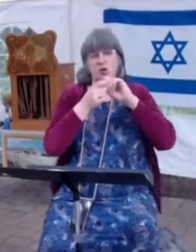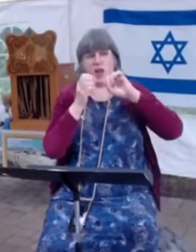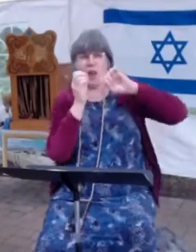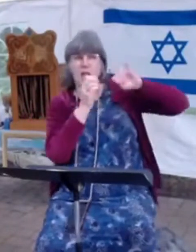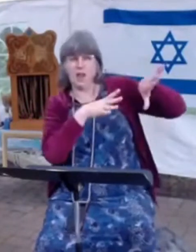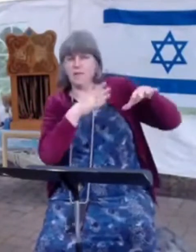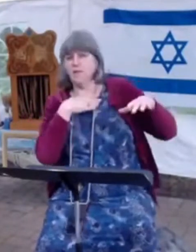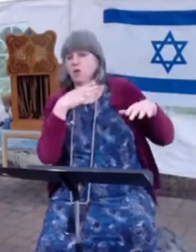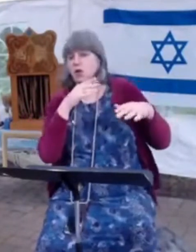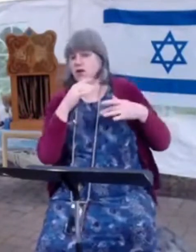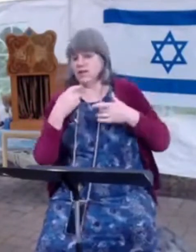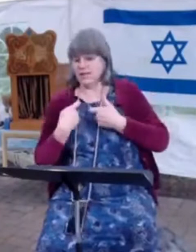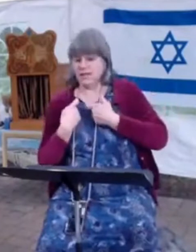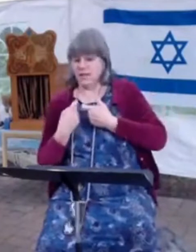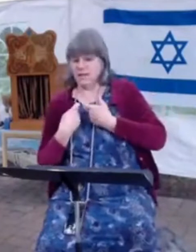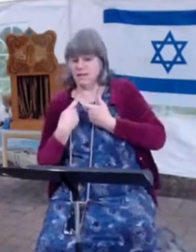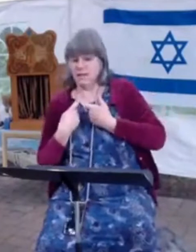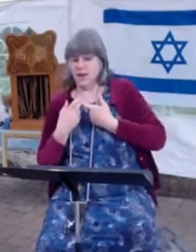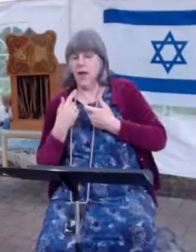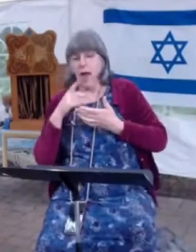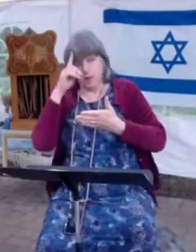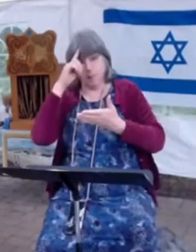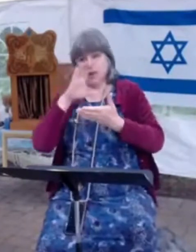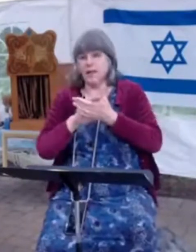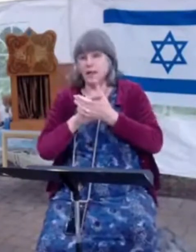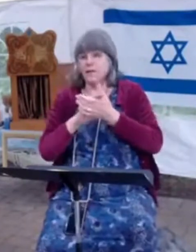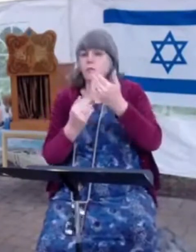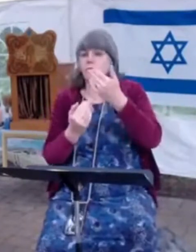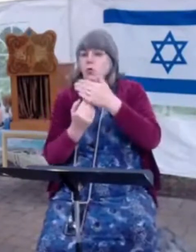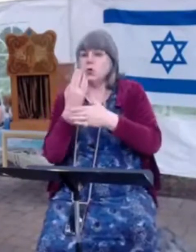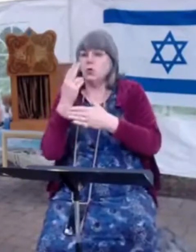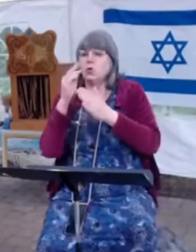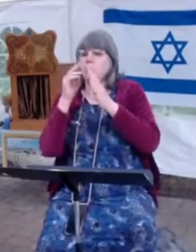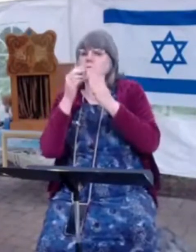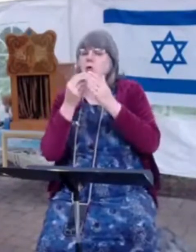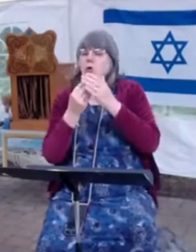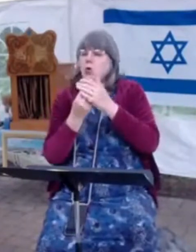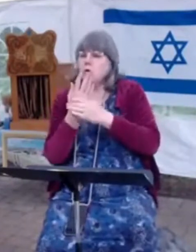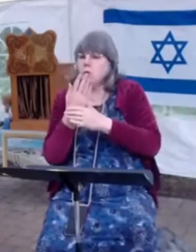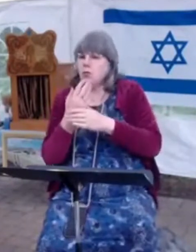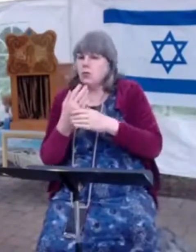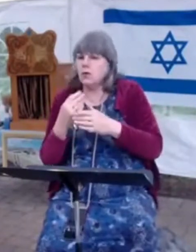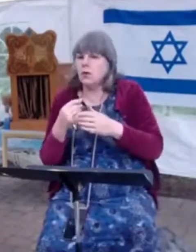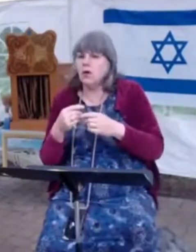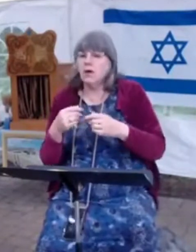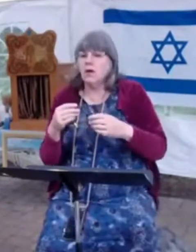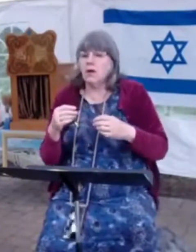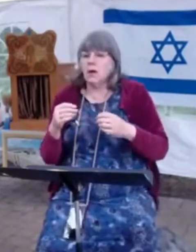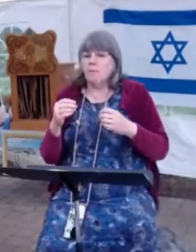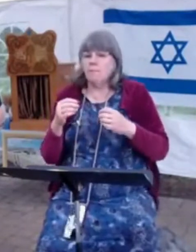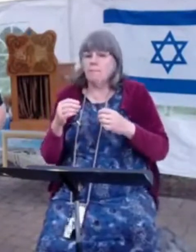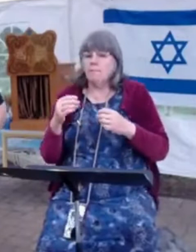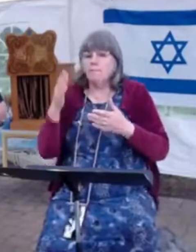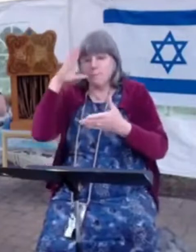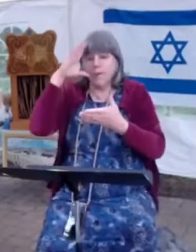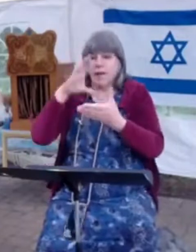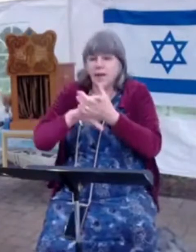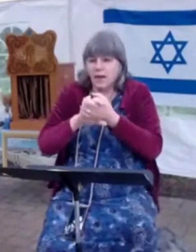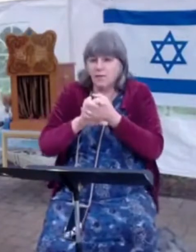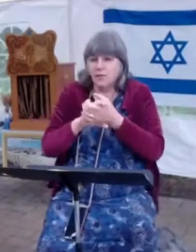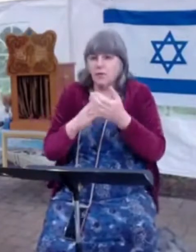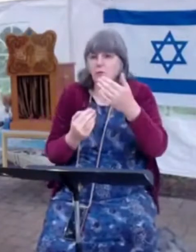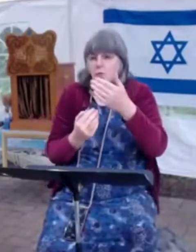went, Yeshua himself went to the Galilee proclaiming the good news. Now we're going to know the word that he said when he proclaimed the good news. He didn't